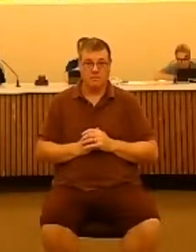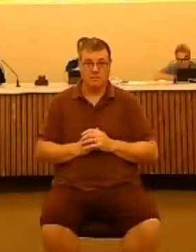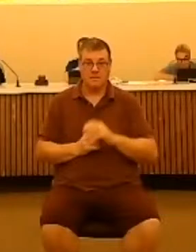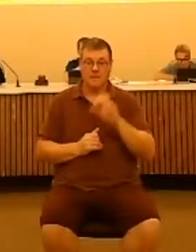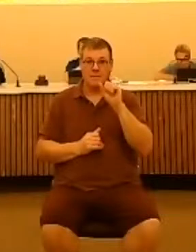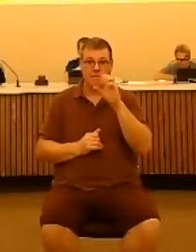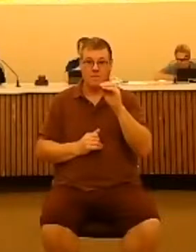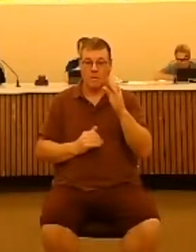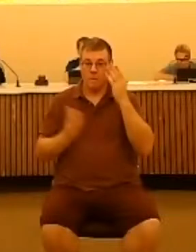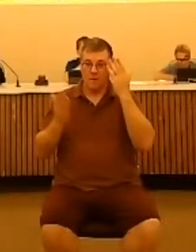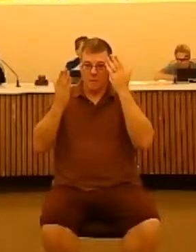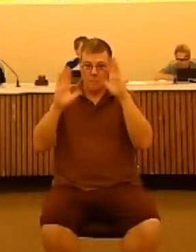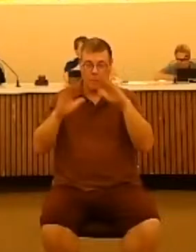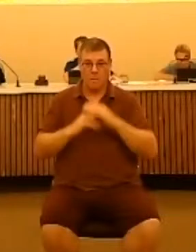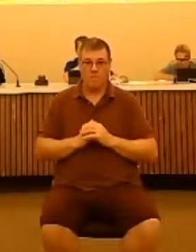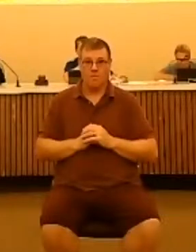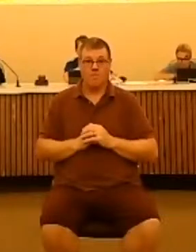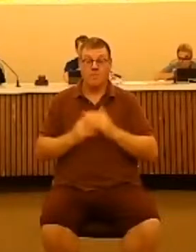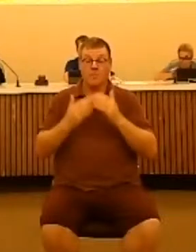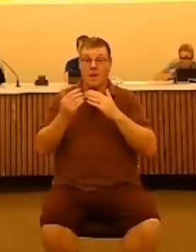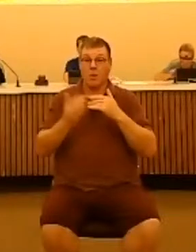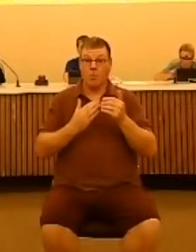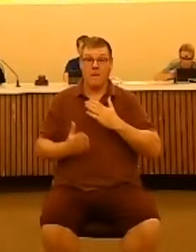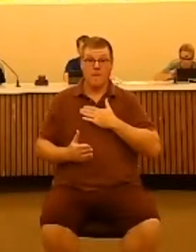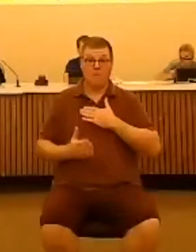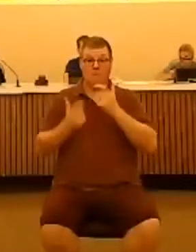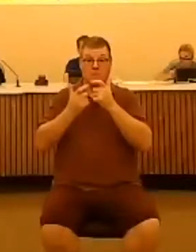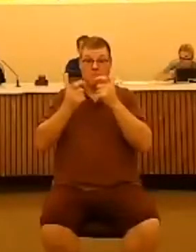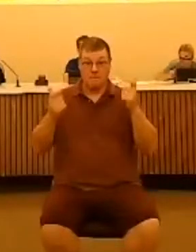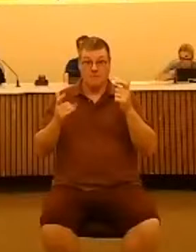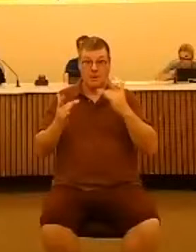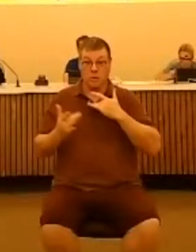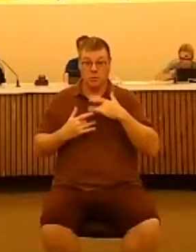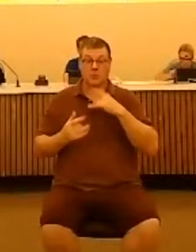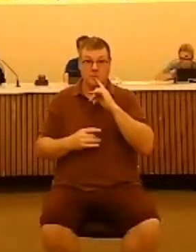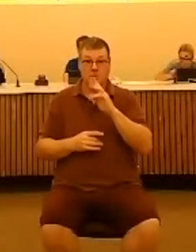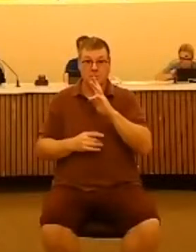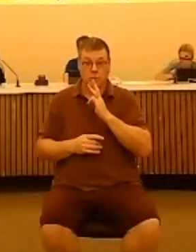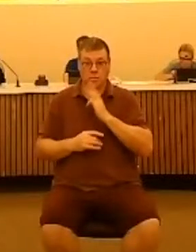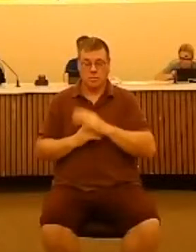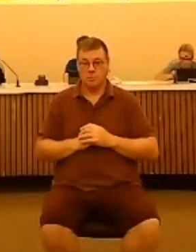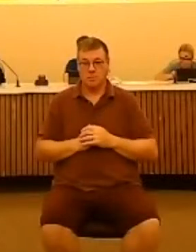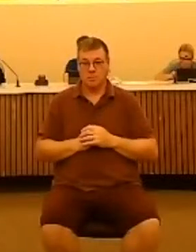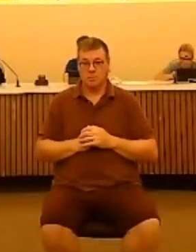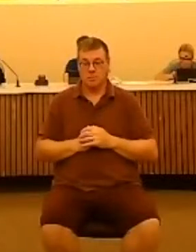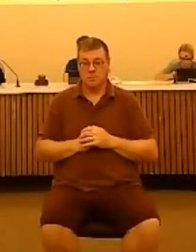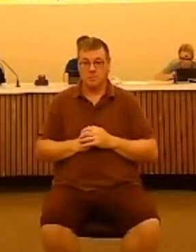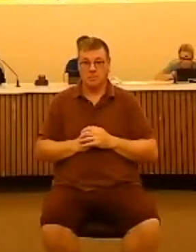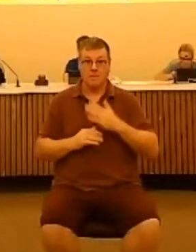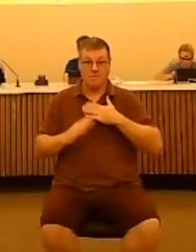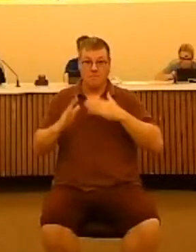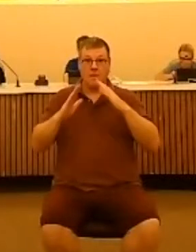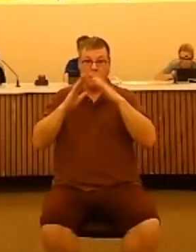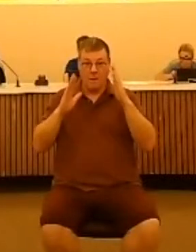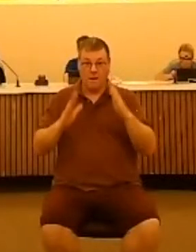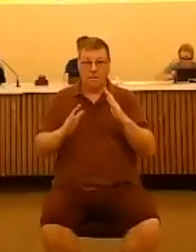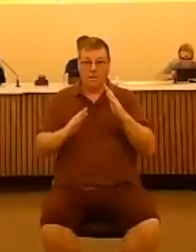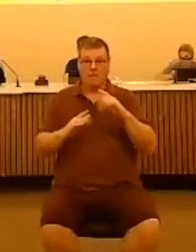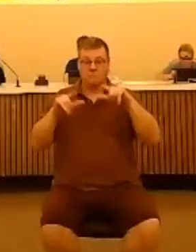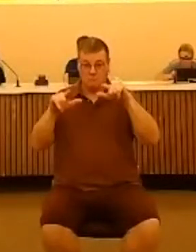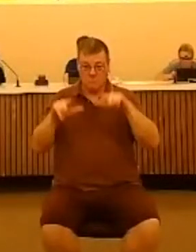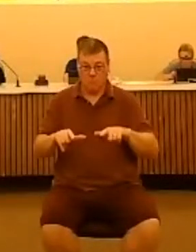so I don't know. Anyways, my biggest concern is the water. My house is fairly